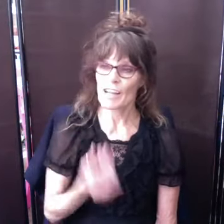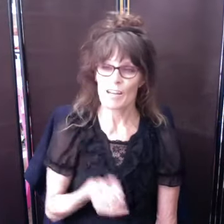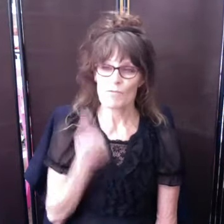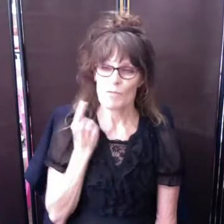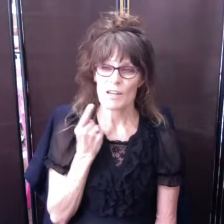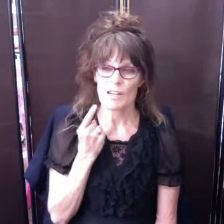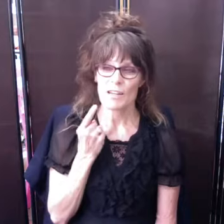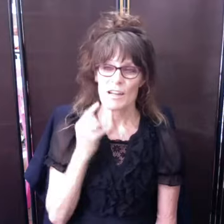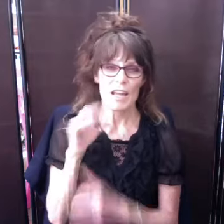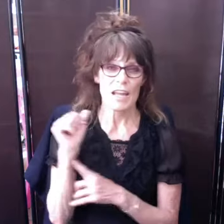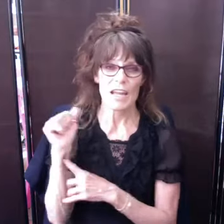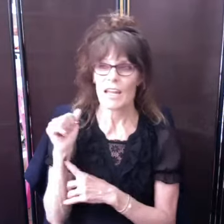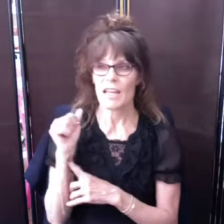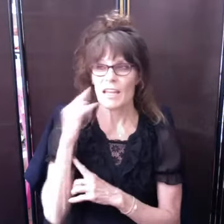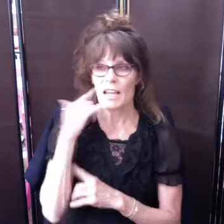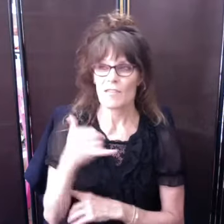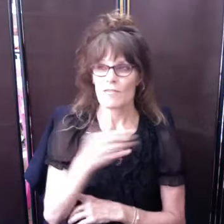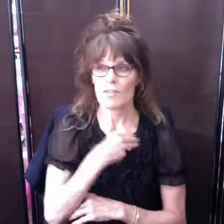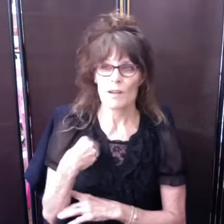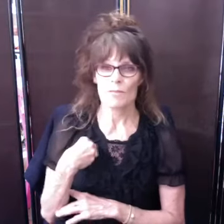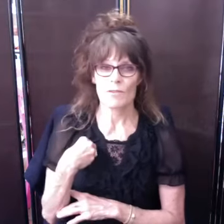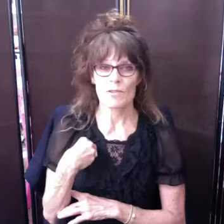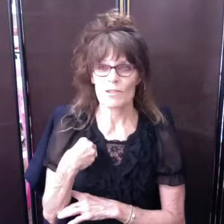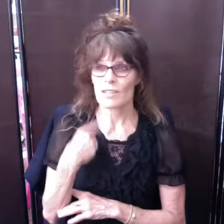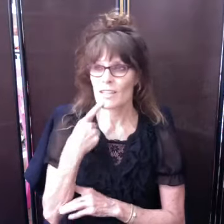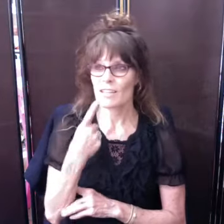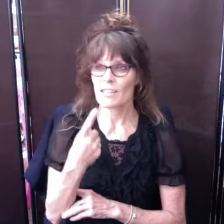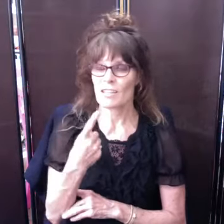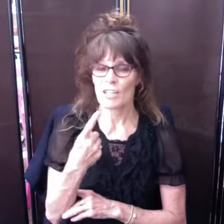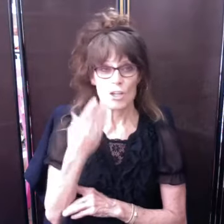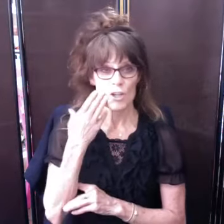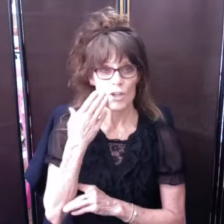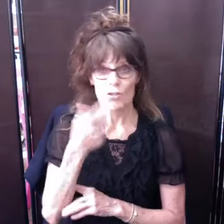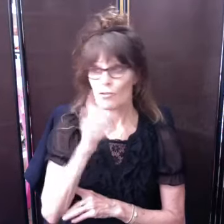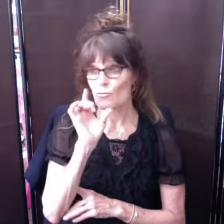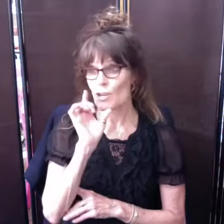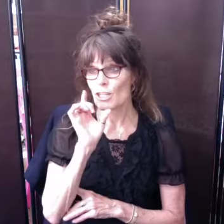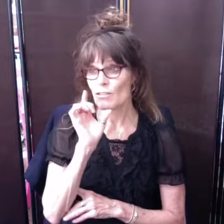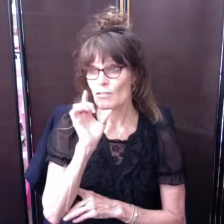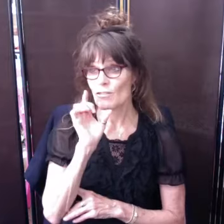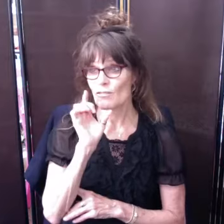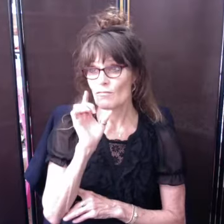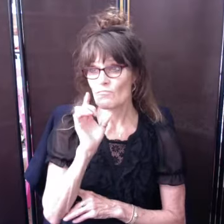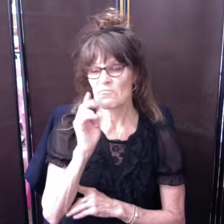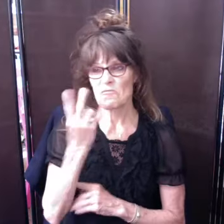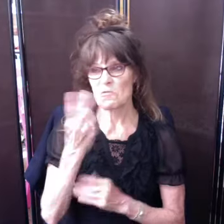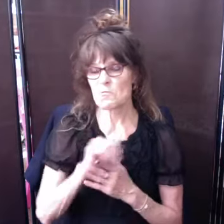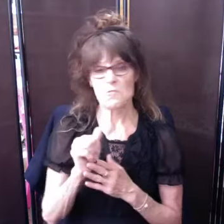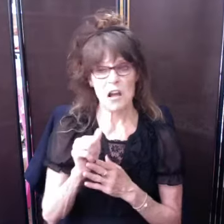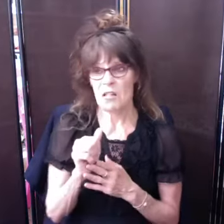from Southern California shares frequently. You know, those drinks were probably $2 a pop that night, but I